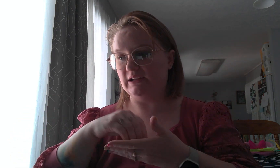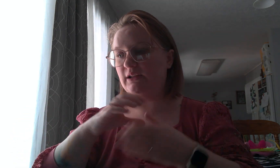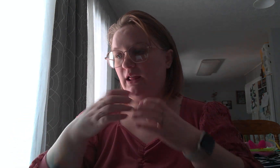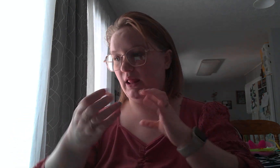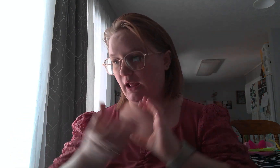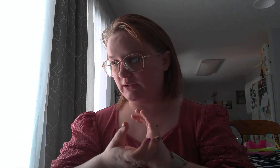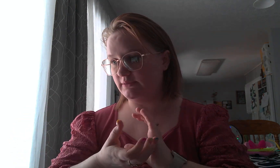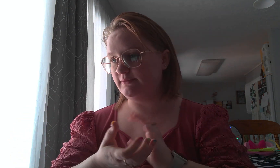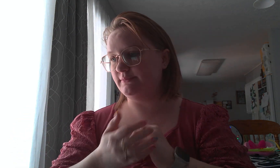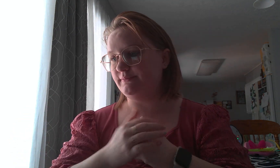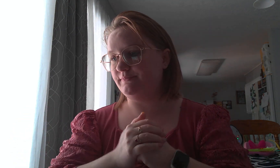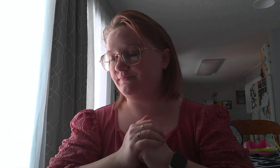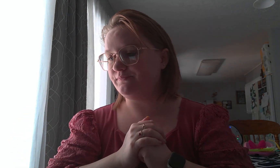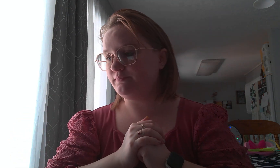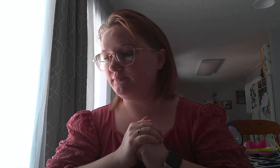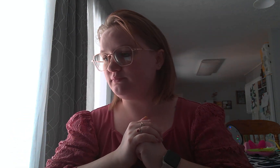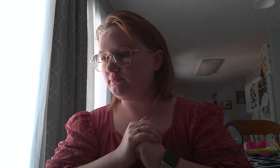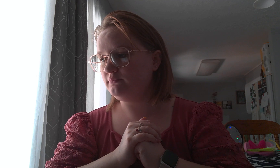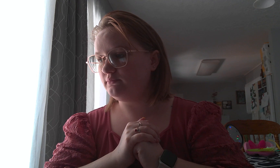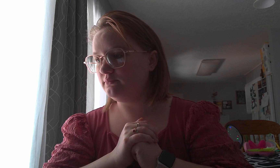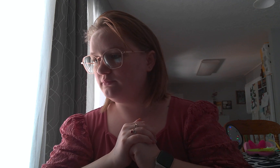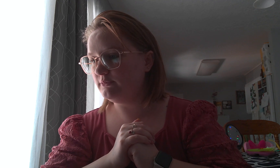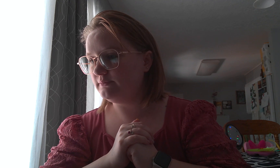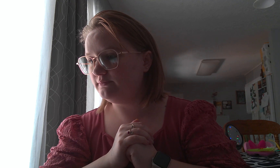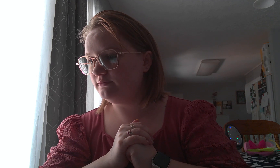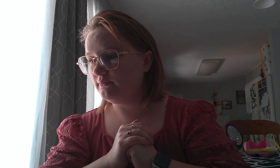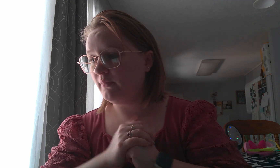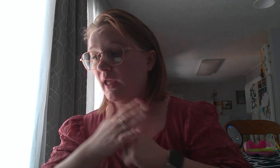So that my students would feel included in the class.